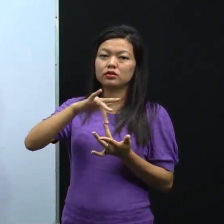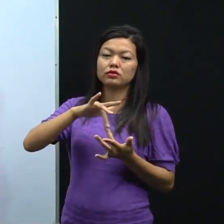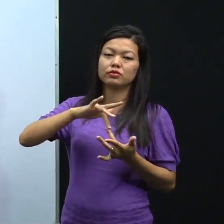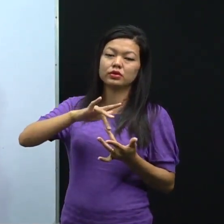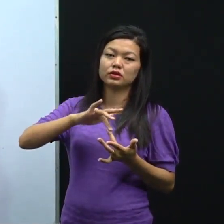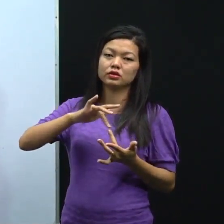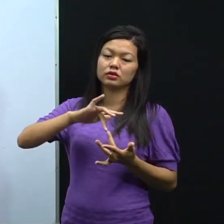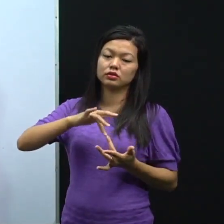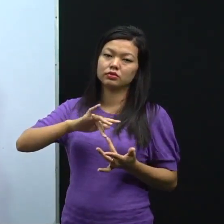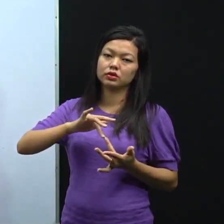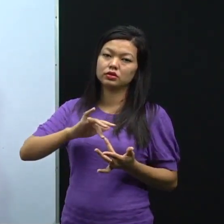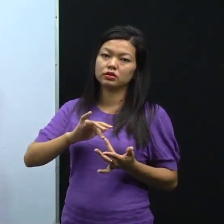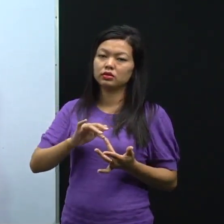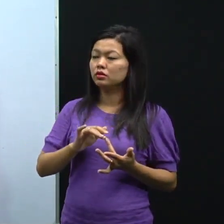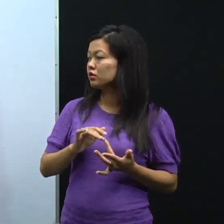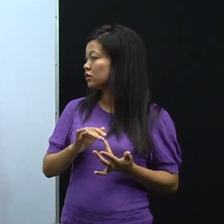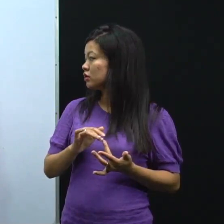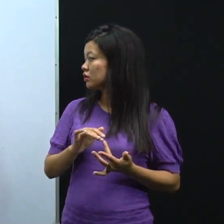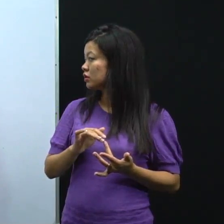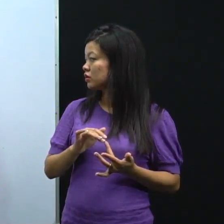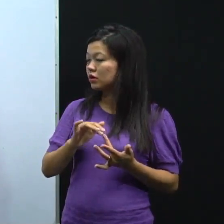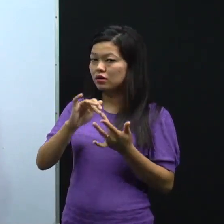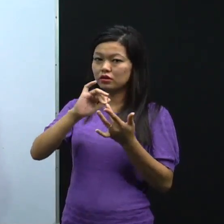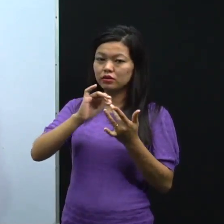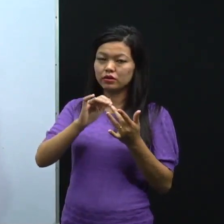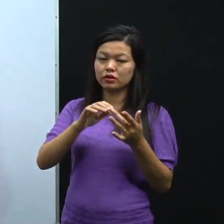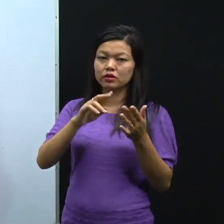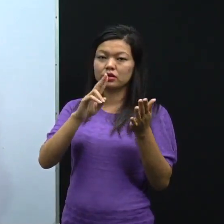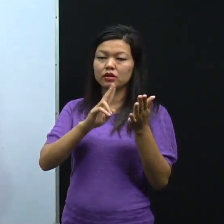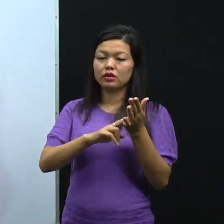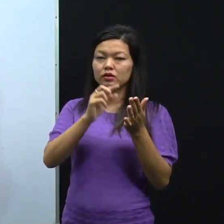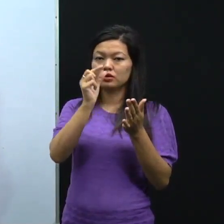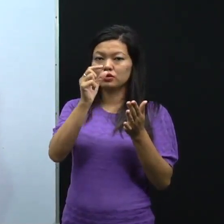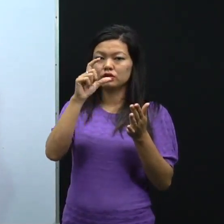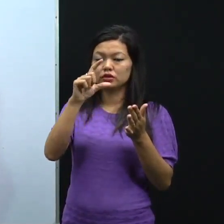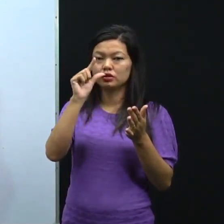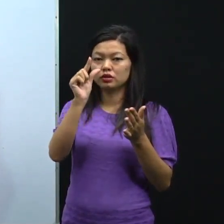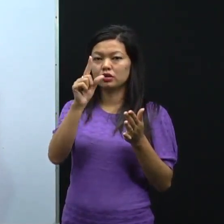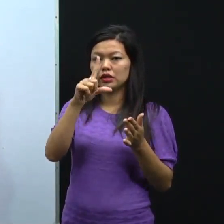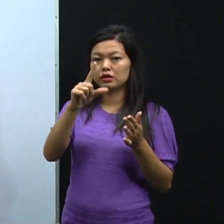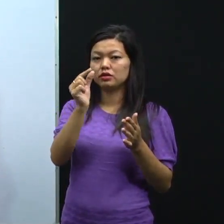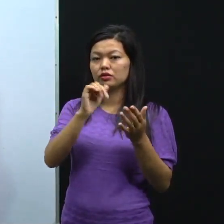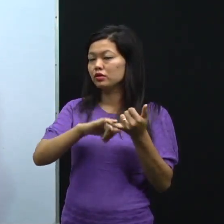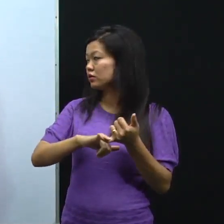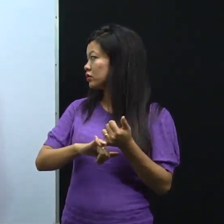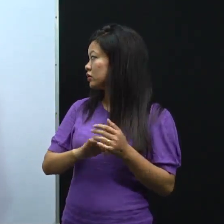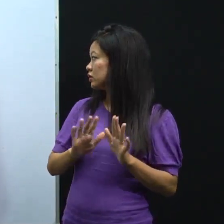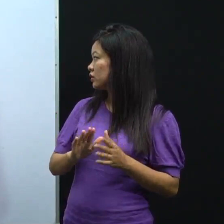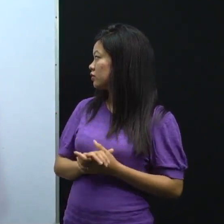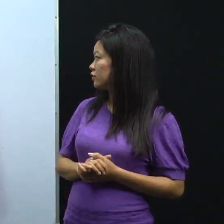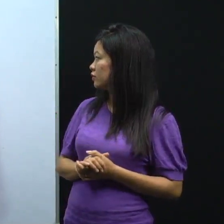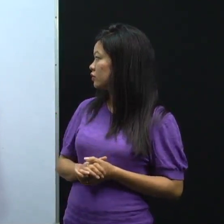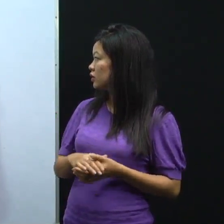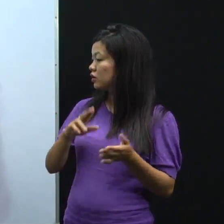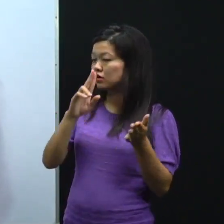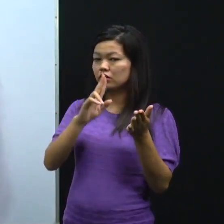in the center, in the middle, we'll have a nucleus. A nucleus. This is